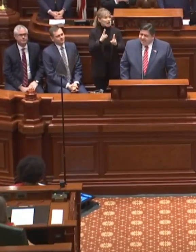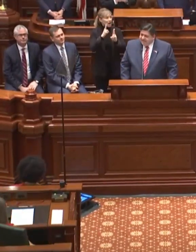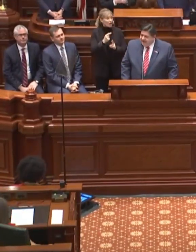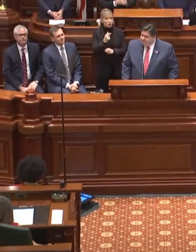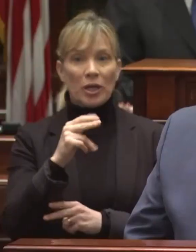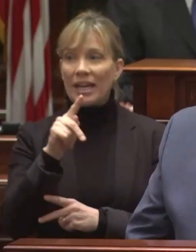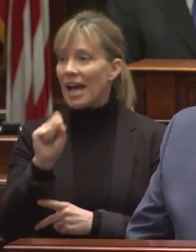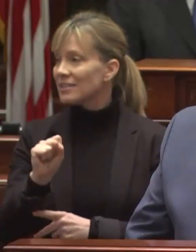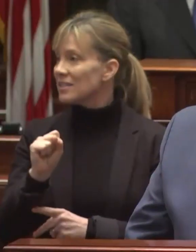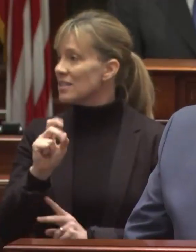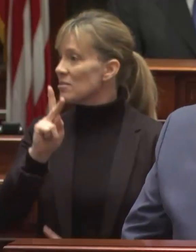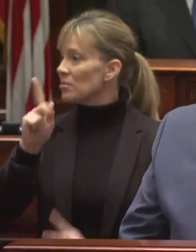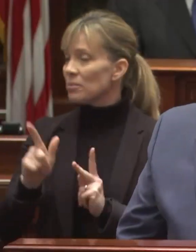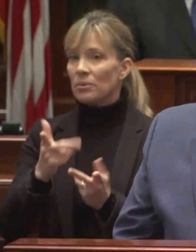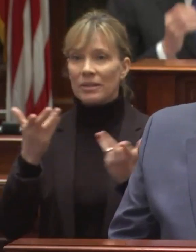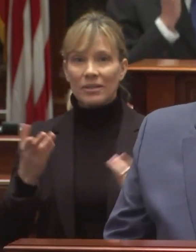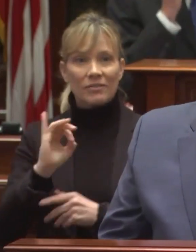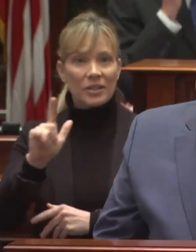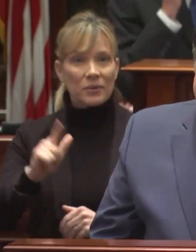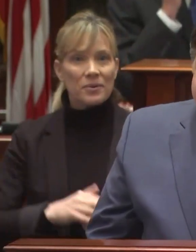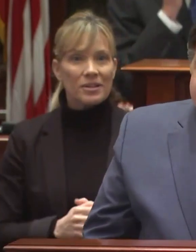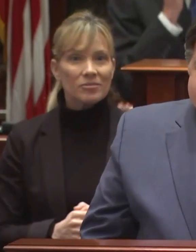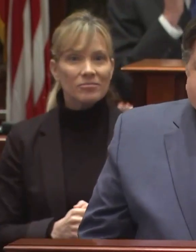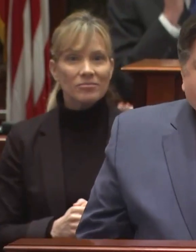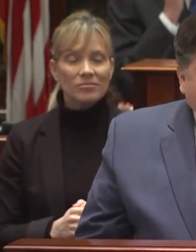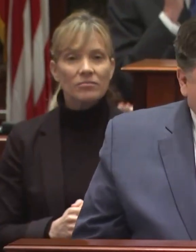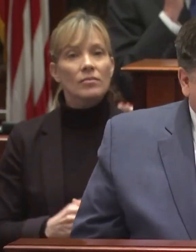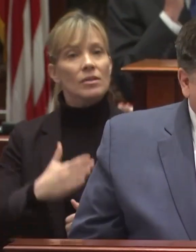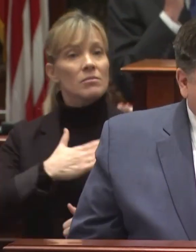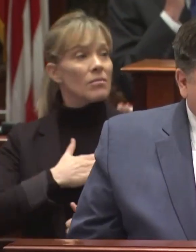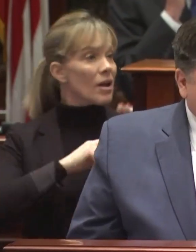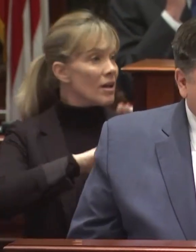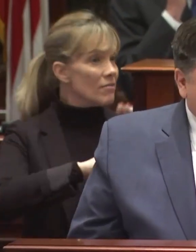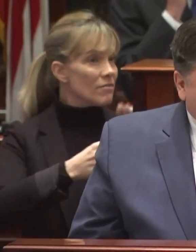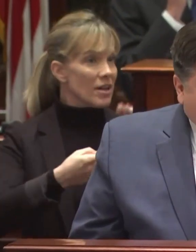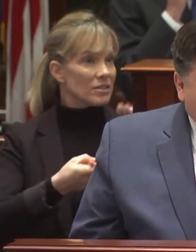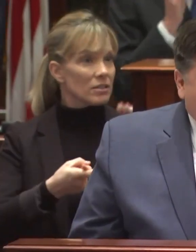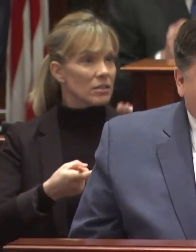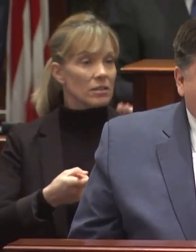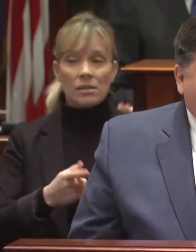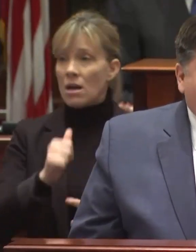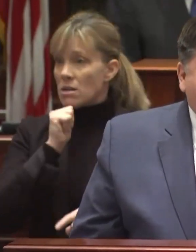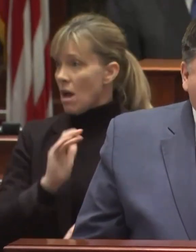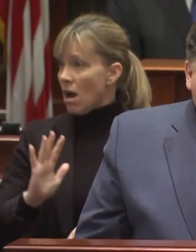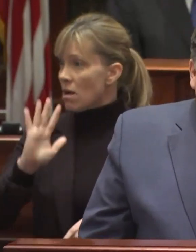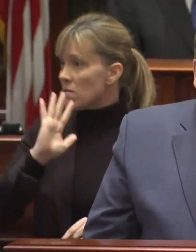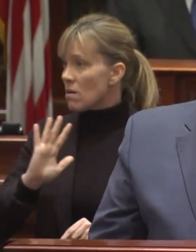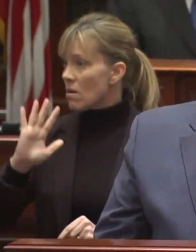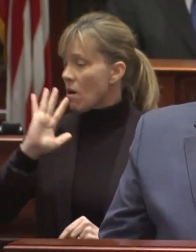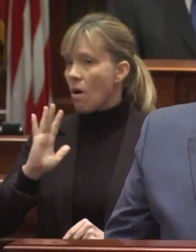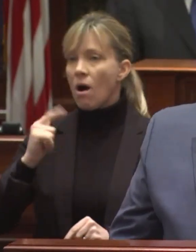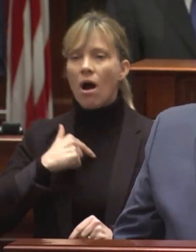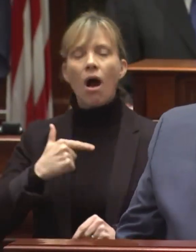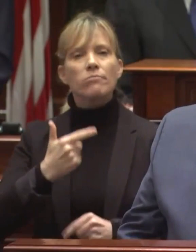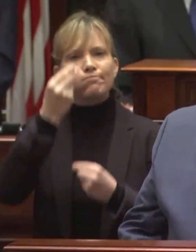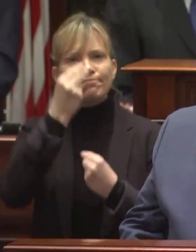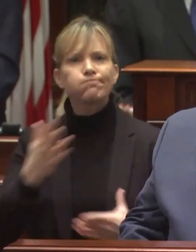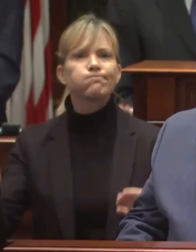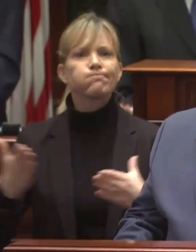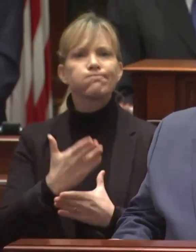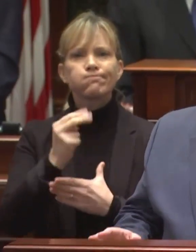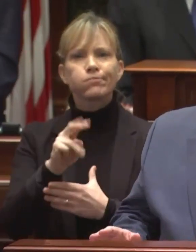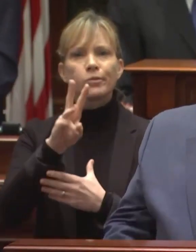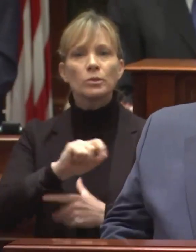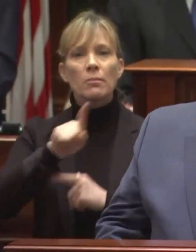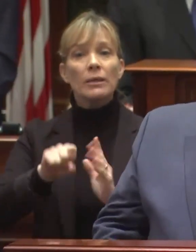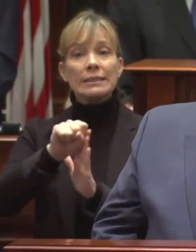Distinguished guests and people of Illinois, my friends, not long ago, I shared with you news of